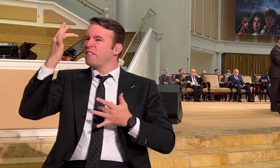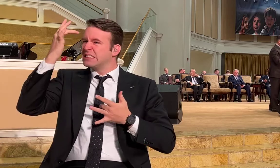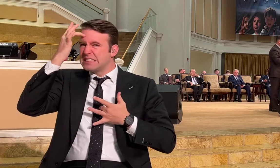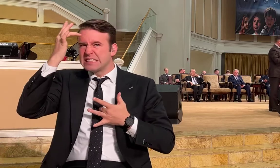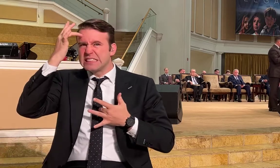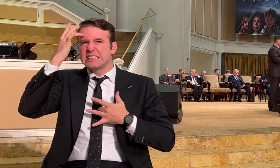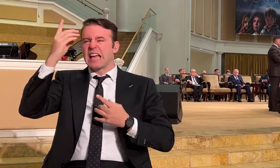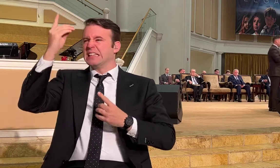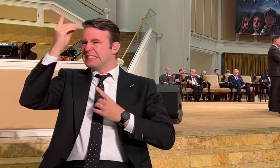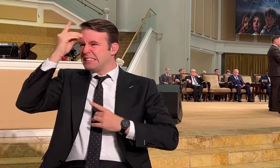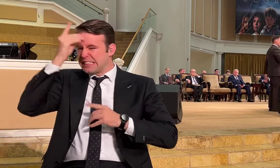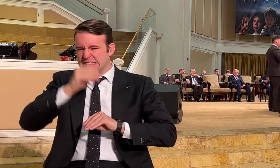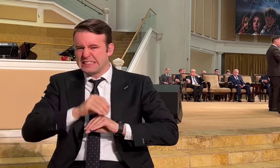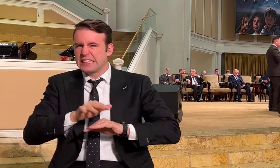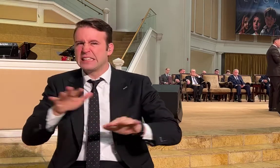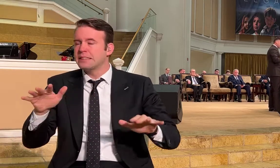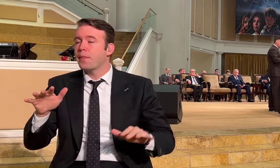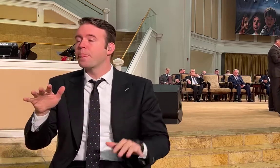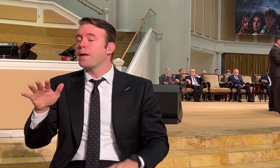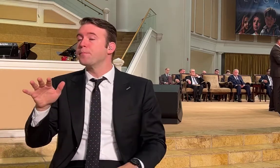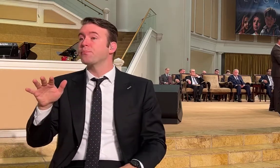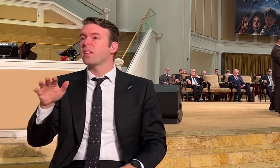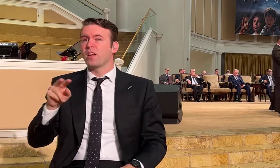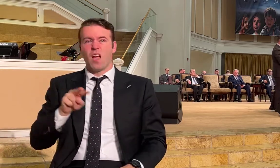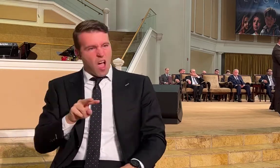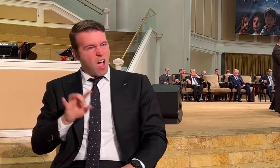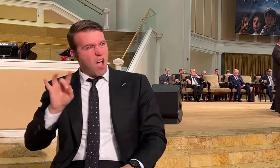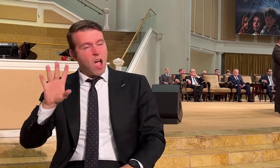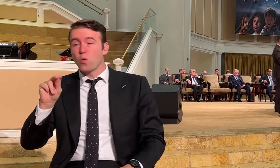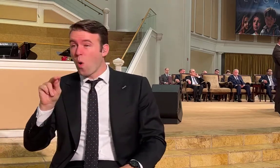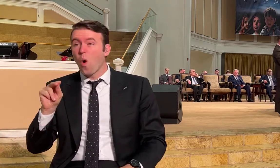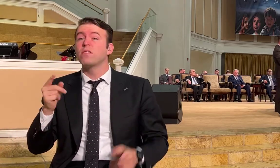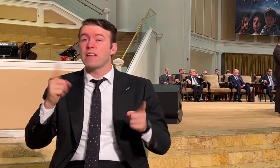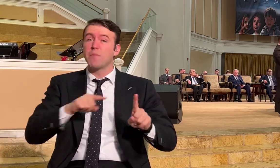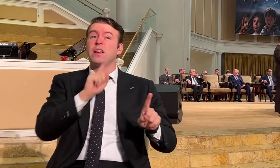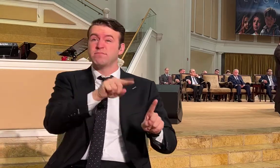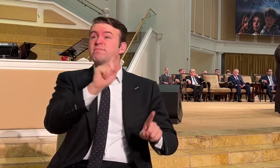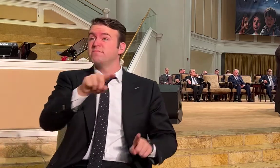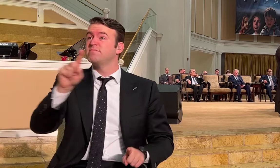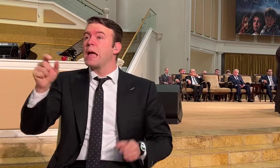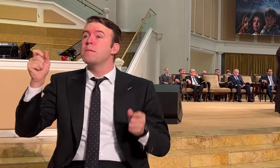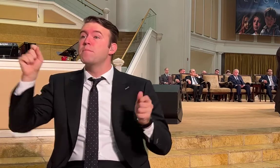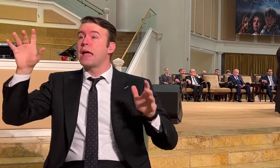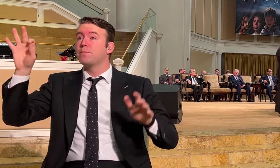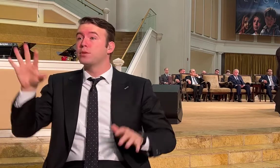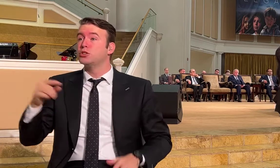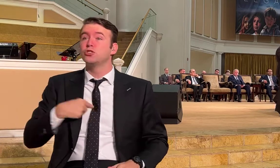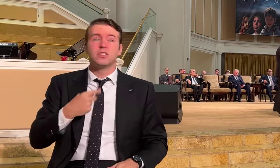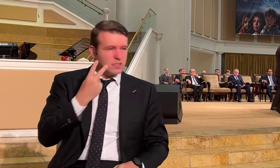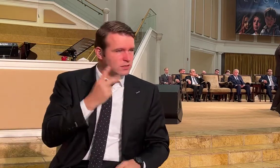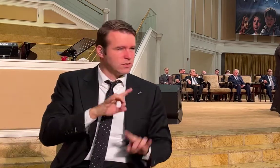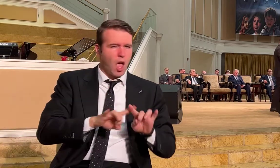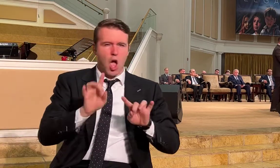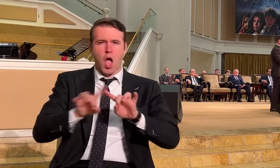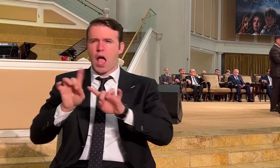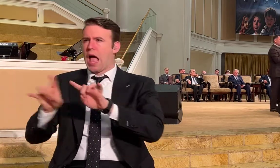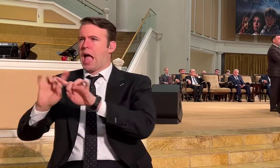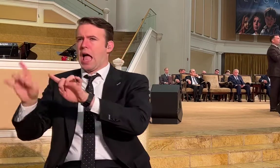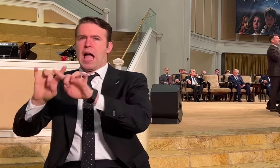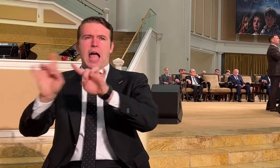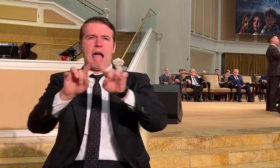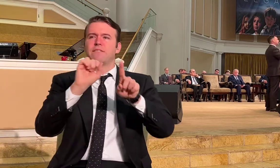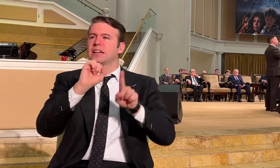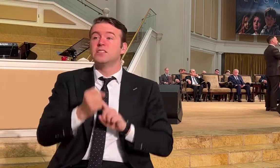and disease. And it is not uncommon in these visits for a preacher to see all kinds of conditions. And it's